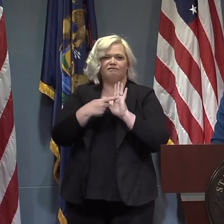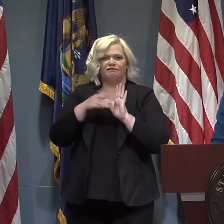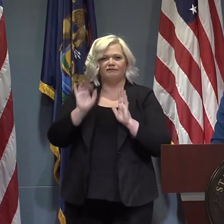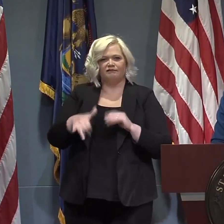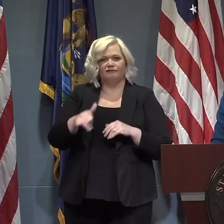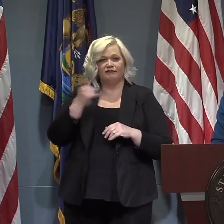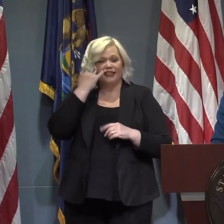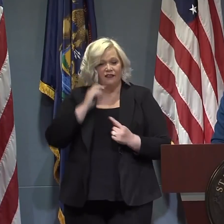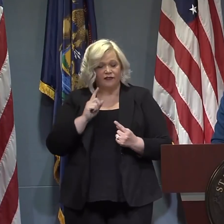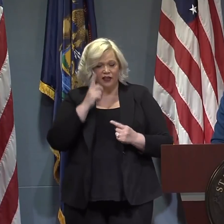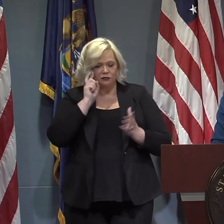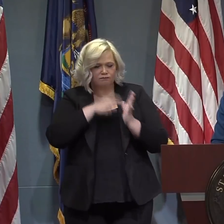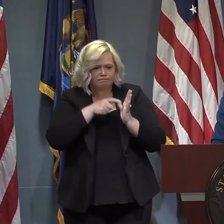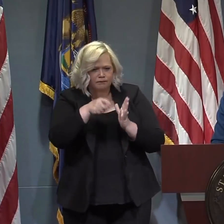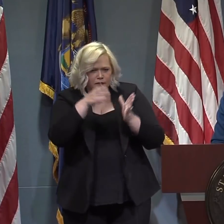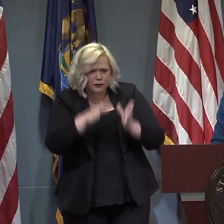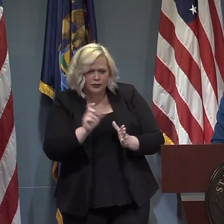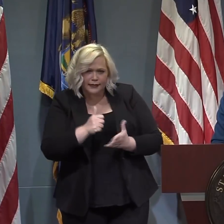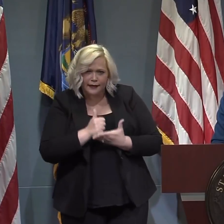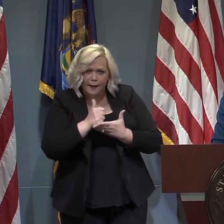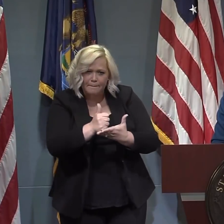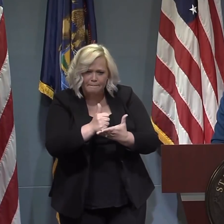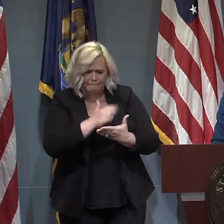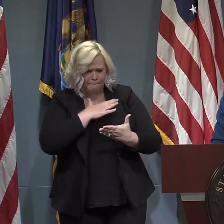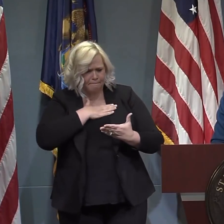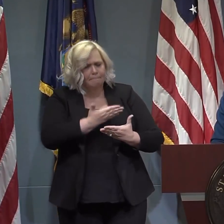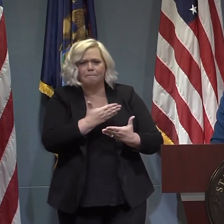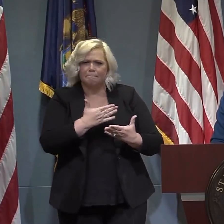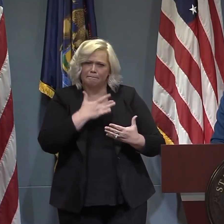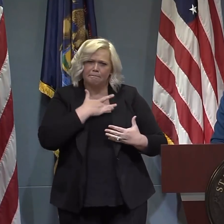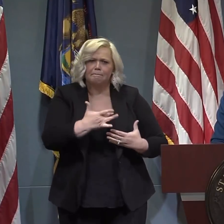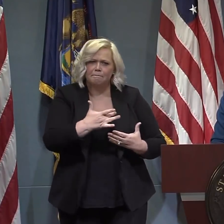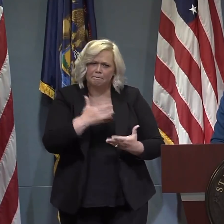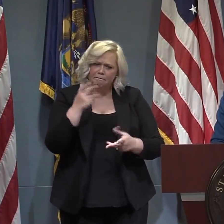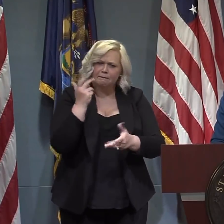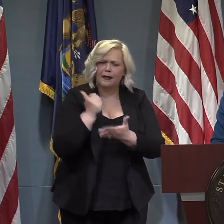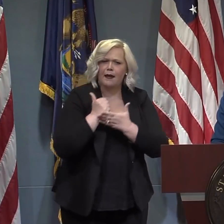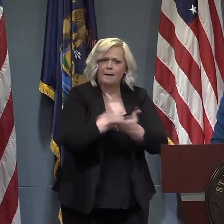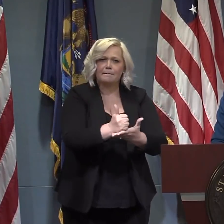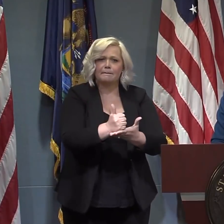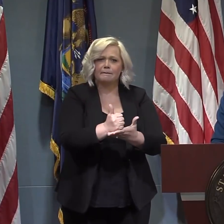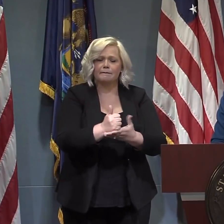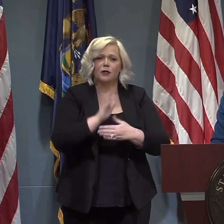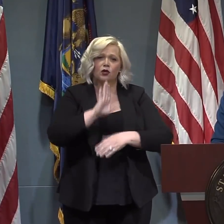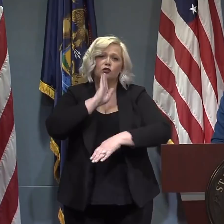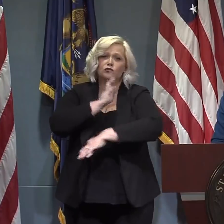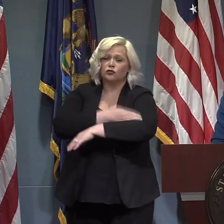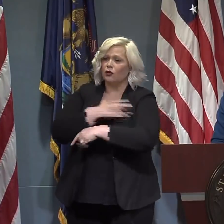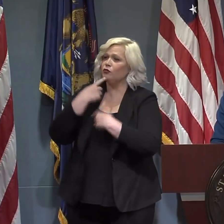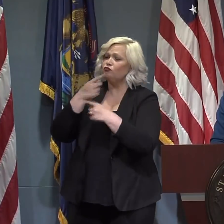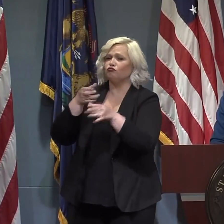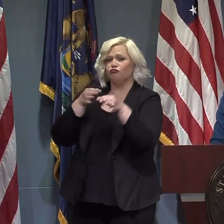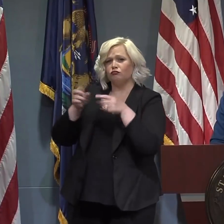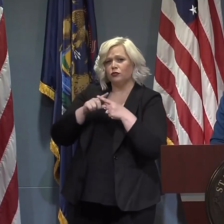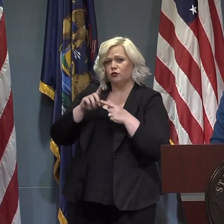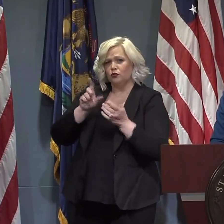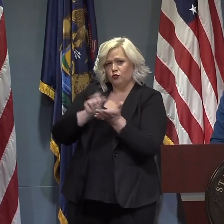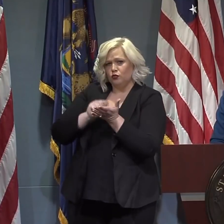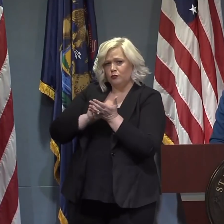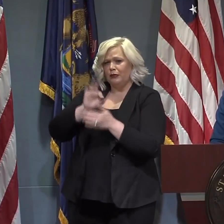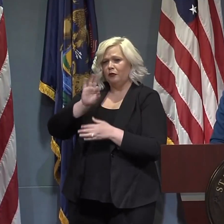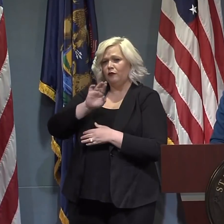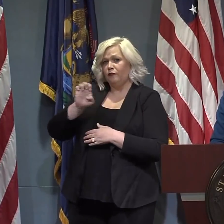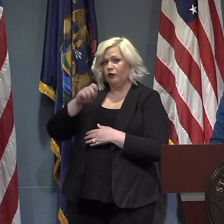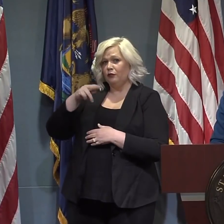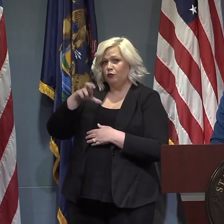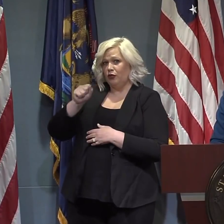who needed help, she just stepped up and took care of them. Her daughter Elaine told the Detroit Free Press, "The one thing